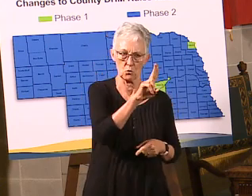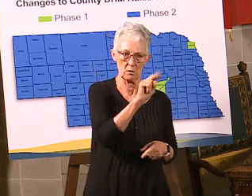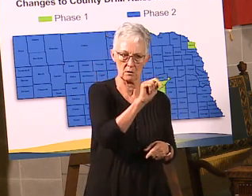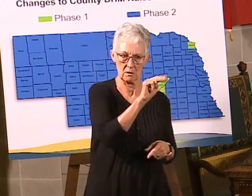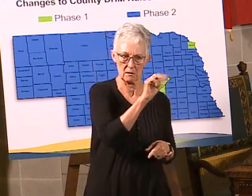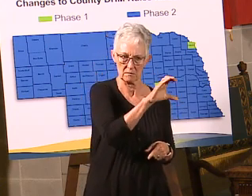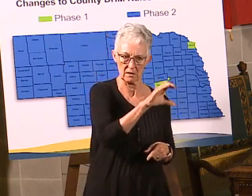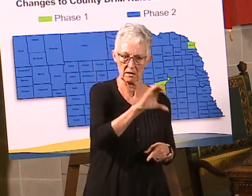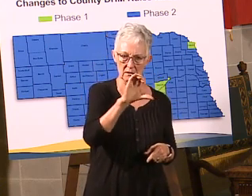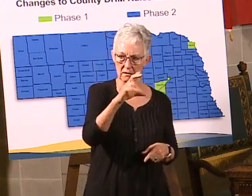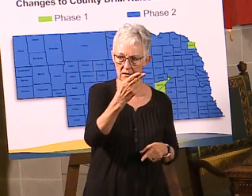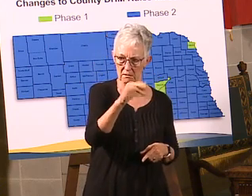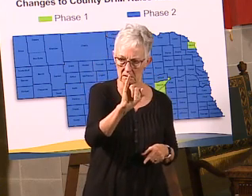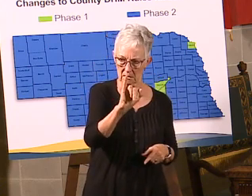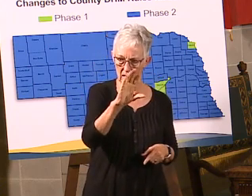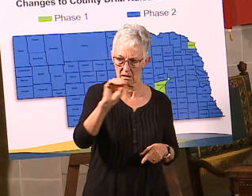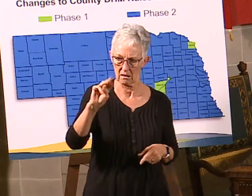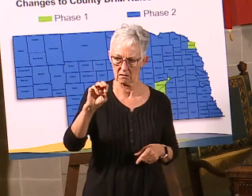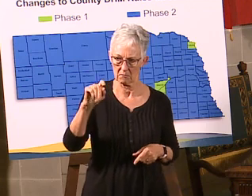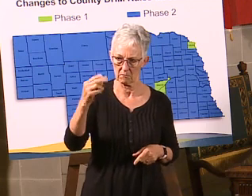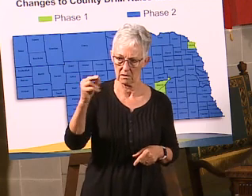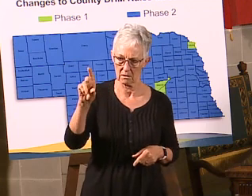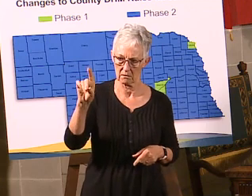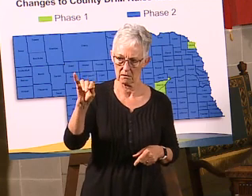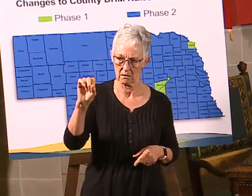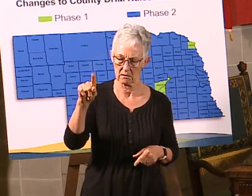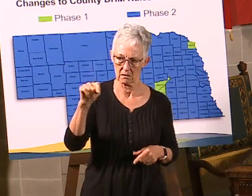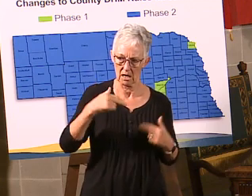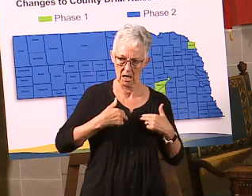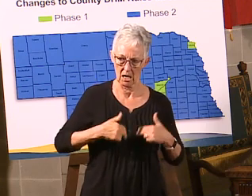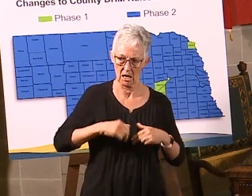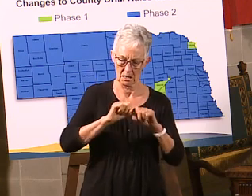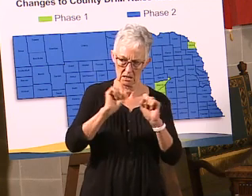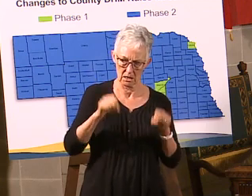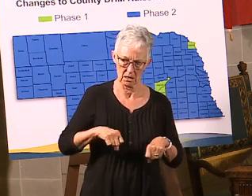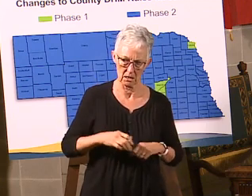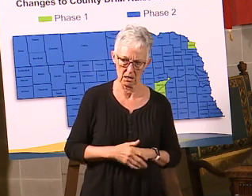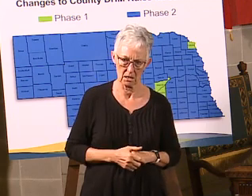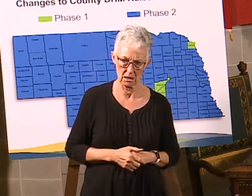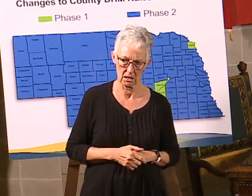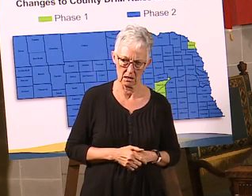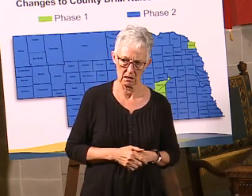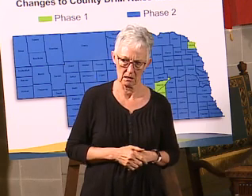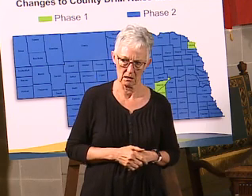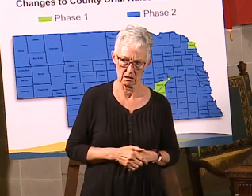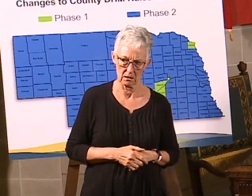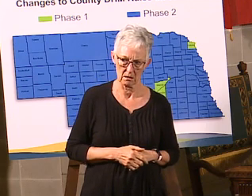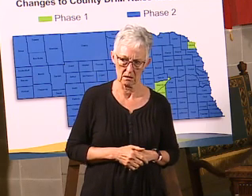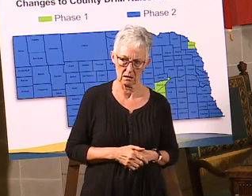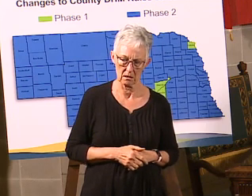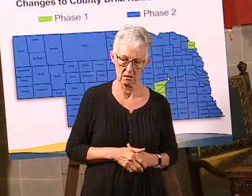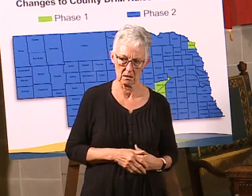UNMC, CHI, and Methodist Health System. Are there hospitals included in that total bed count data